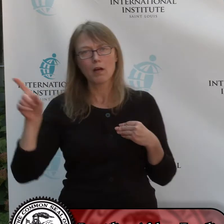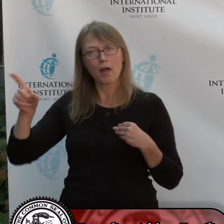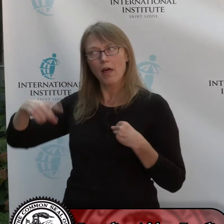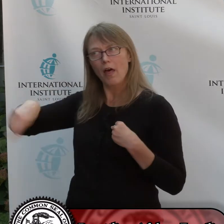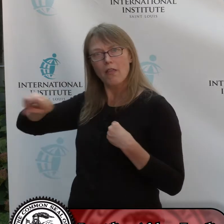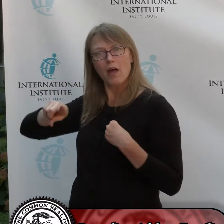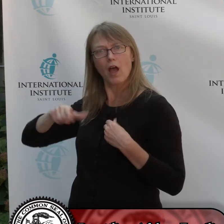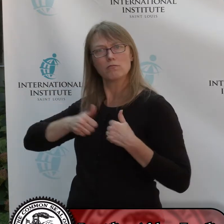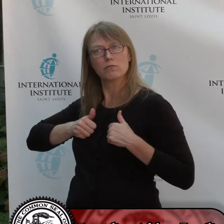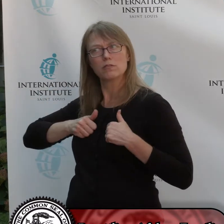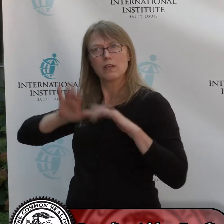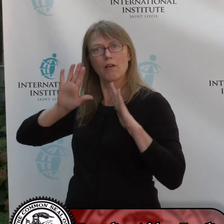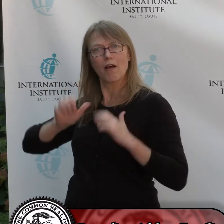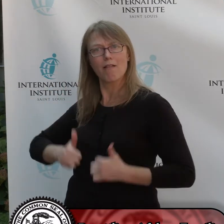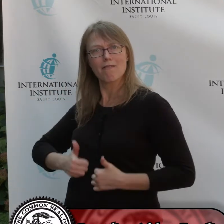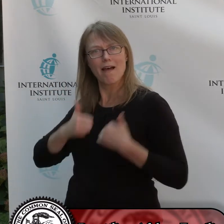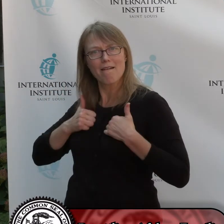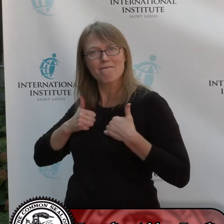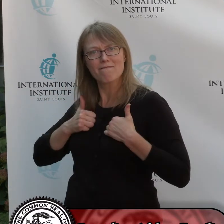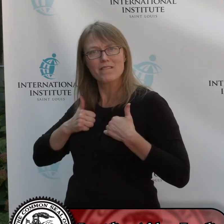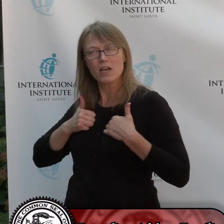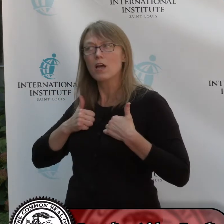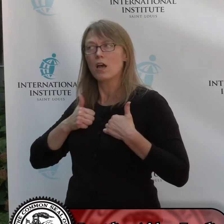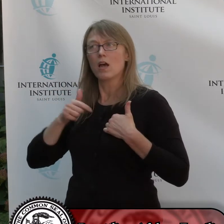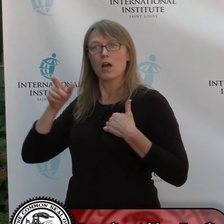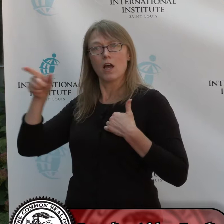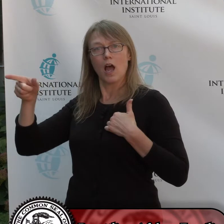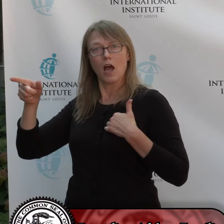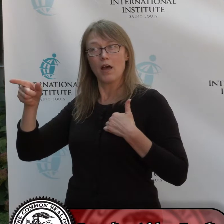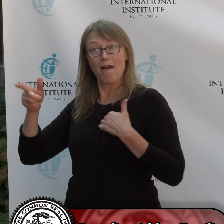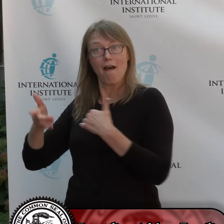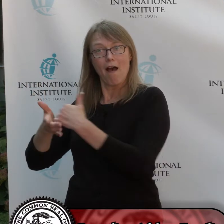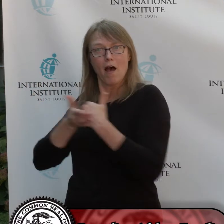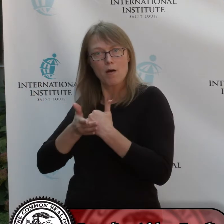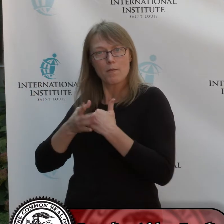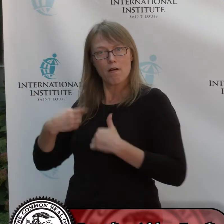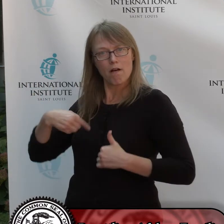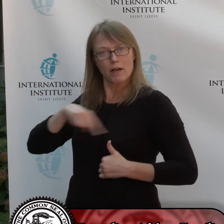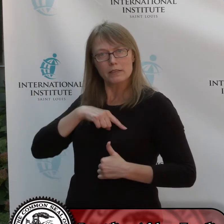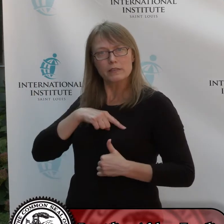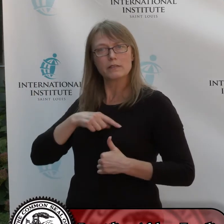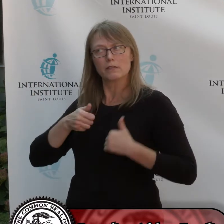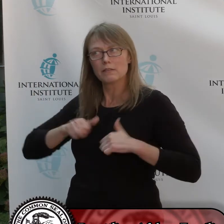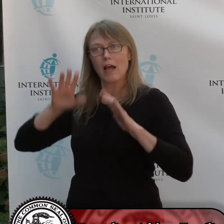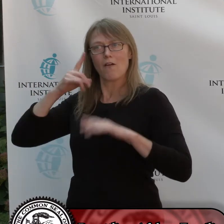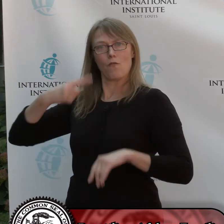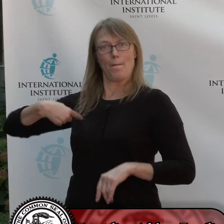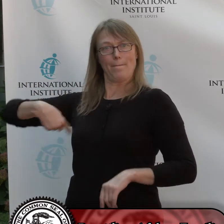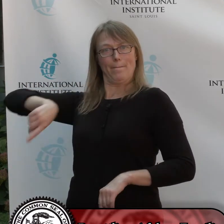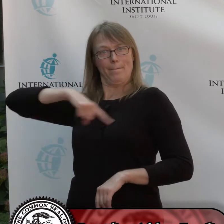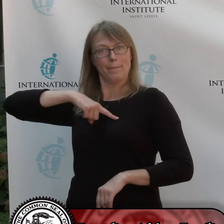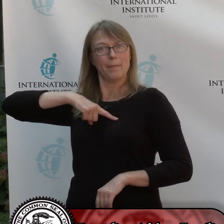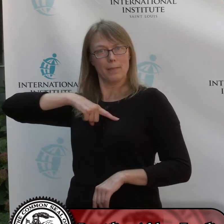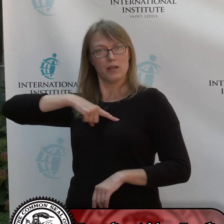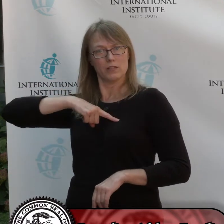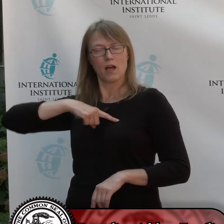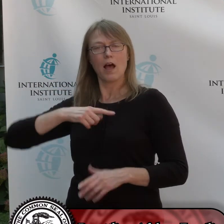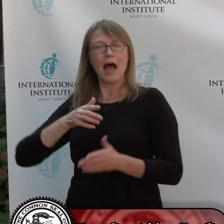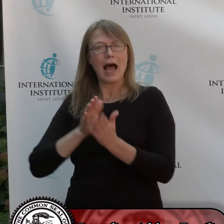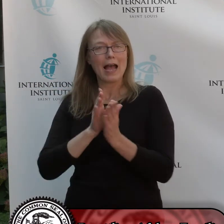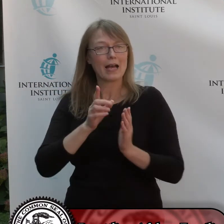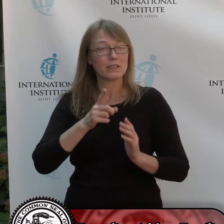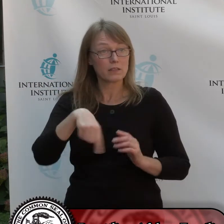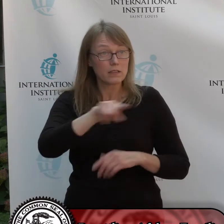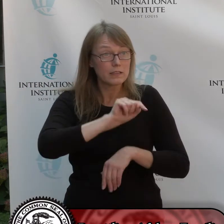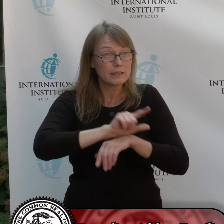on their line and put a price on their heads for us and for people like me. And I just ask the St. Louis community to remember that